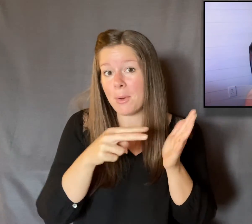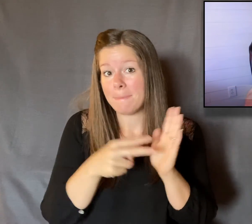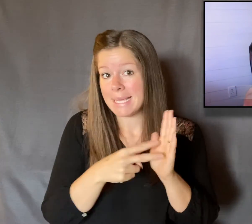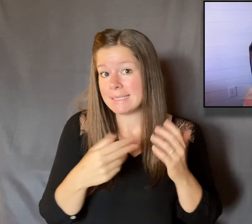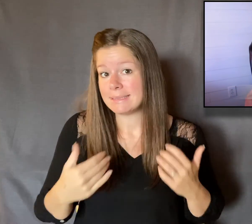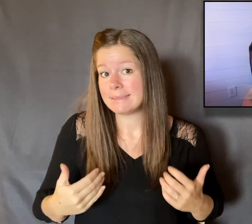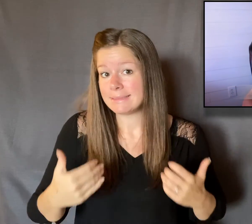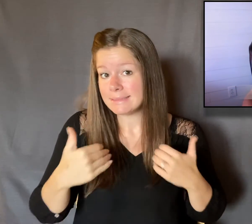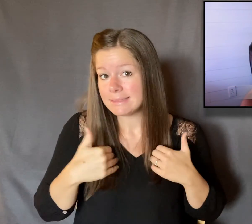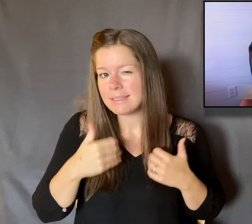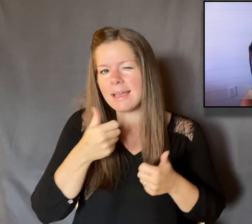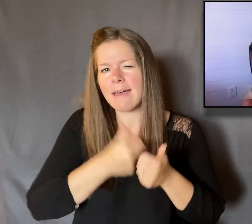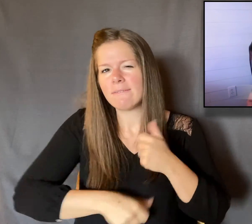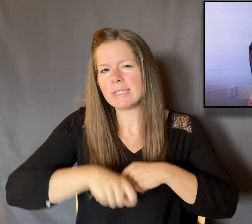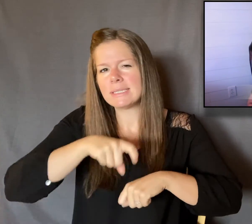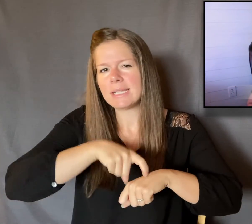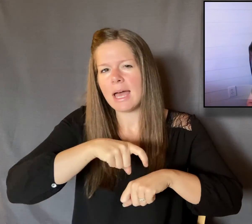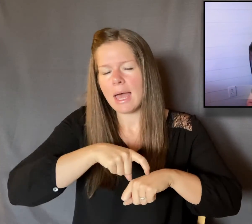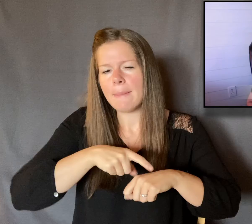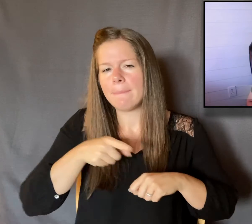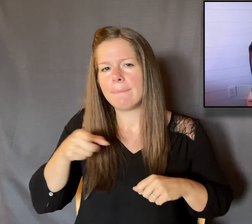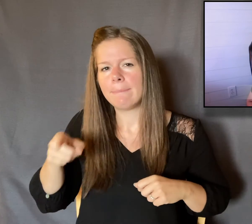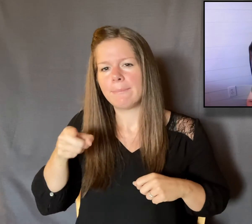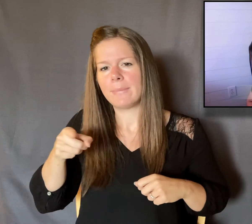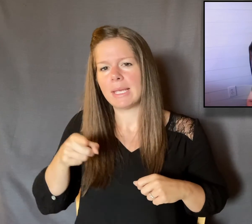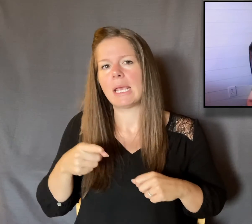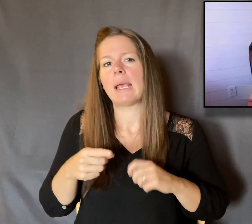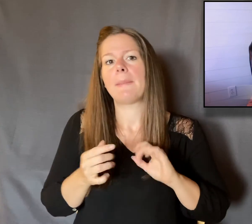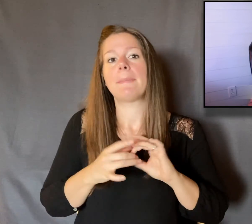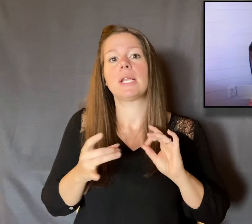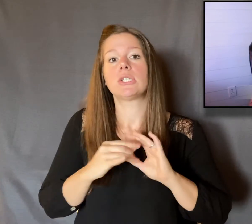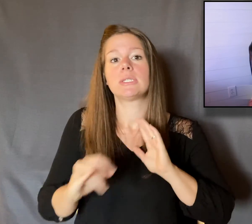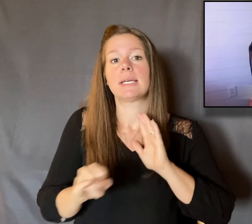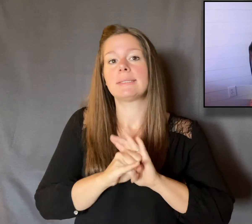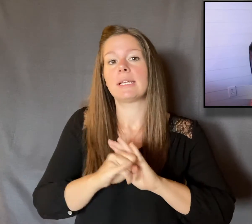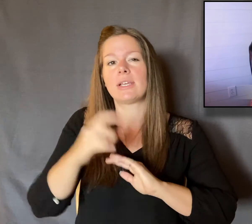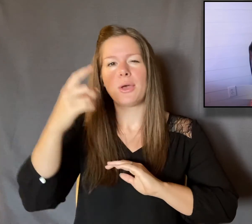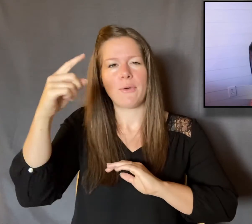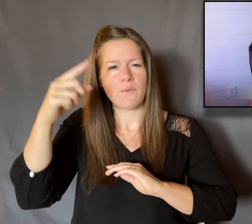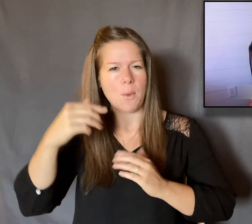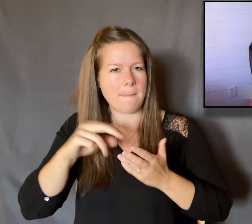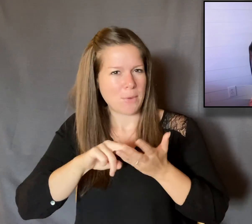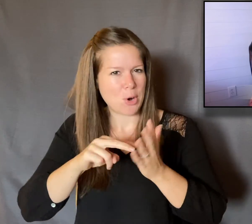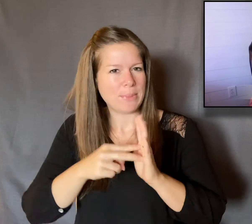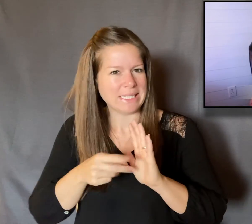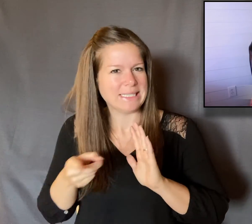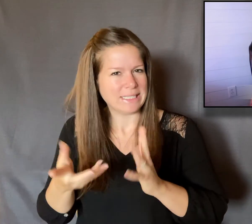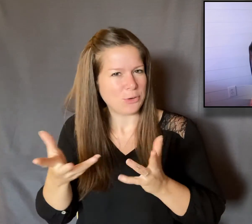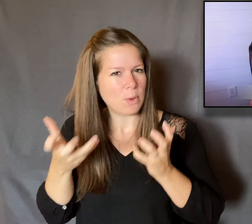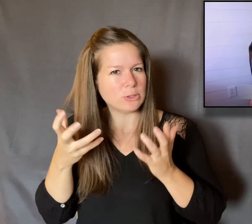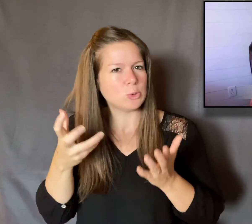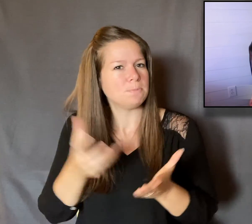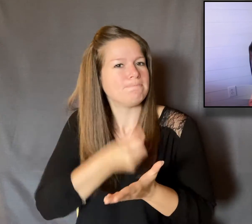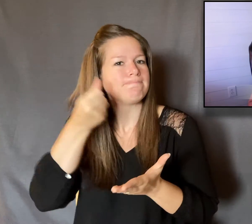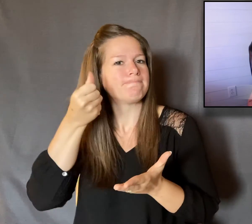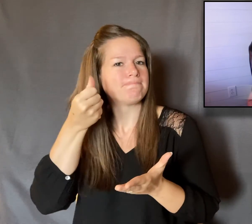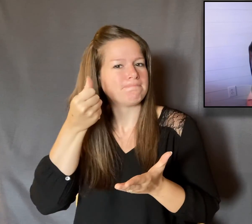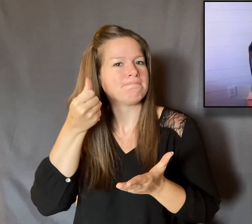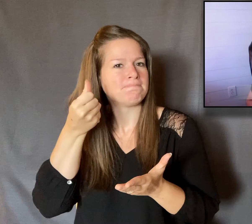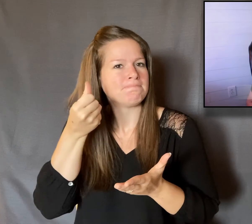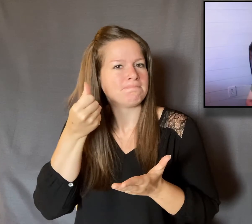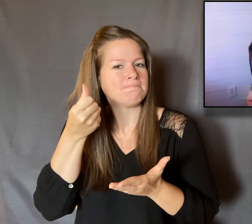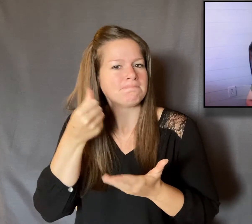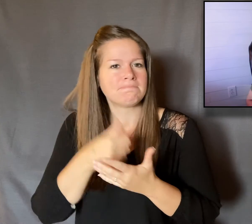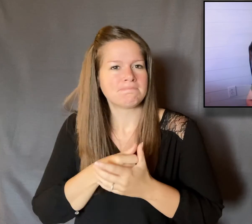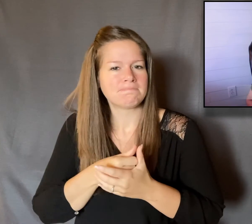is. It's to get him where he wants to go. And I think there's something for us to see there. I think there's something for us to learn there, that